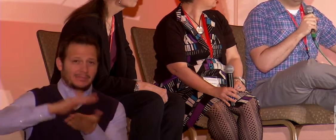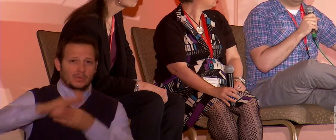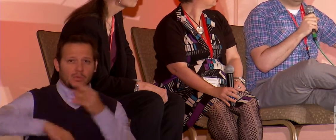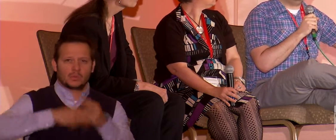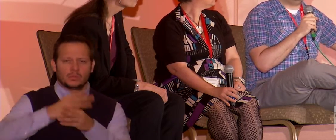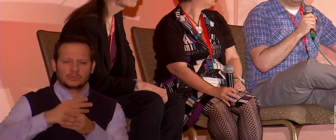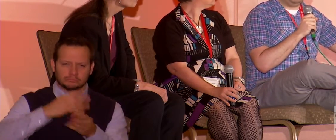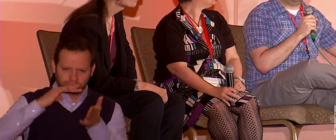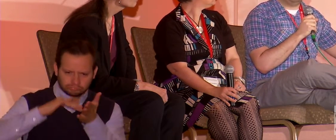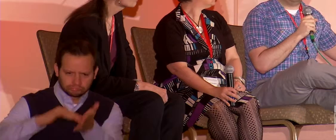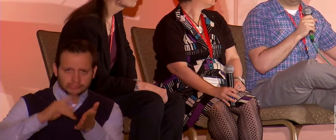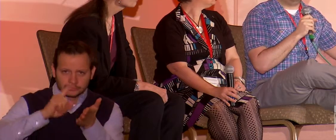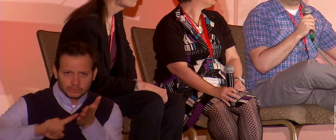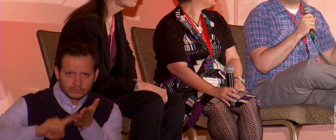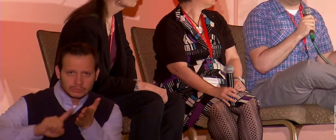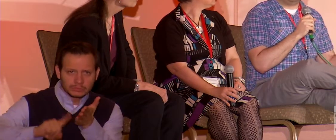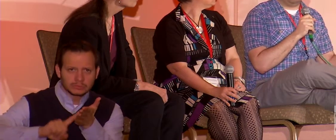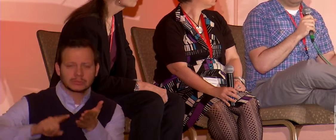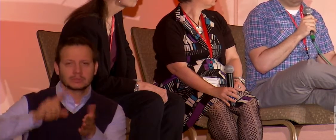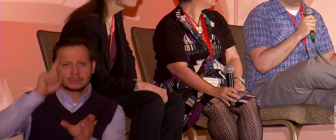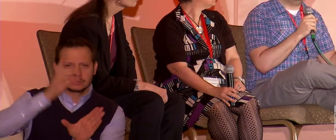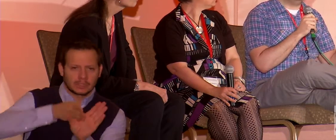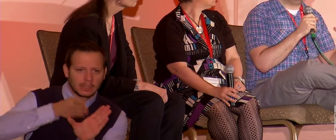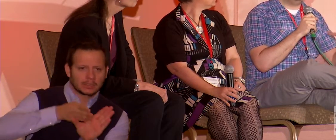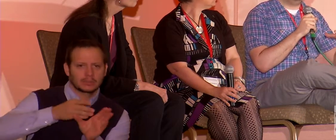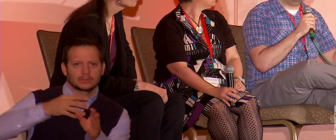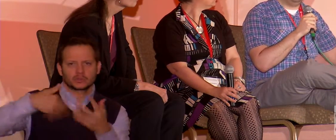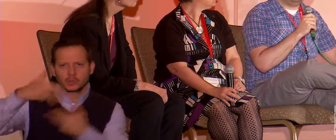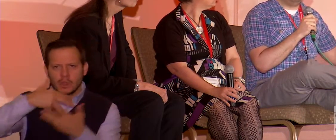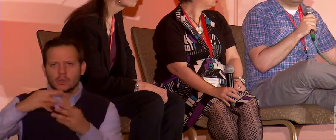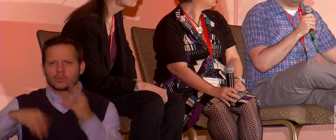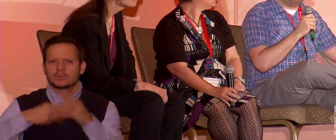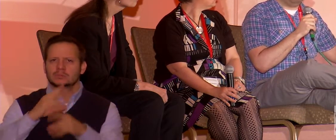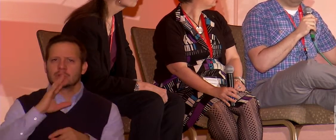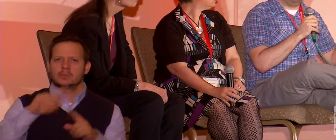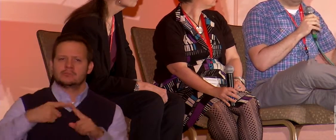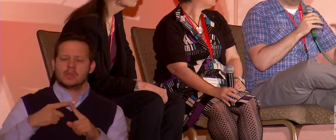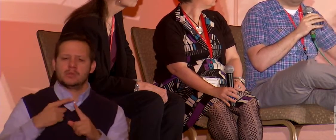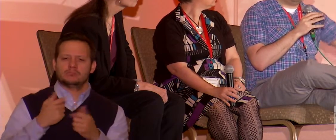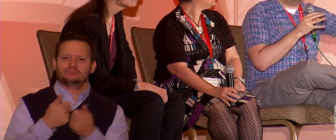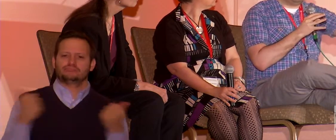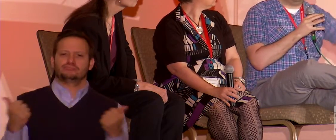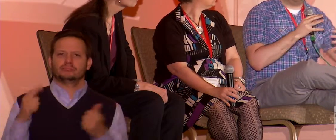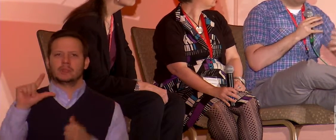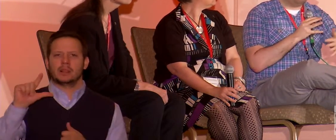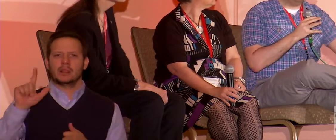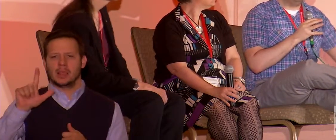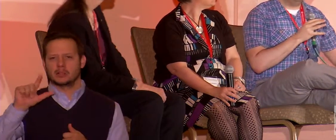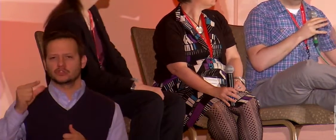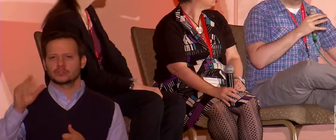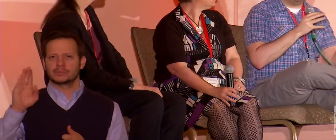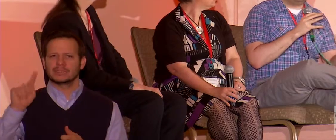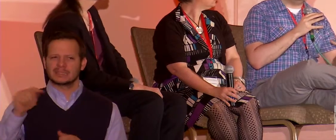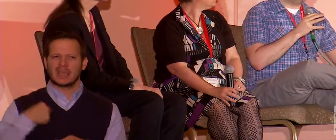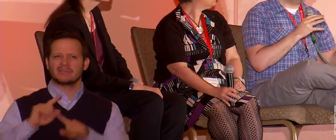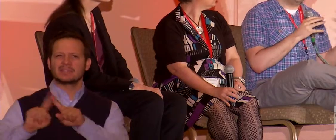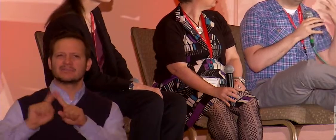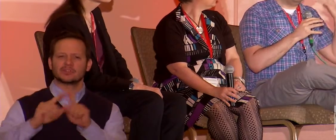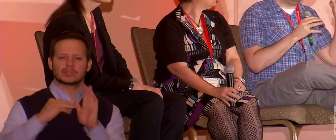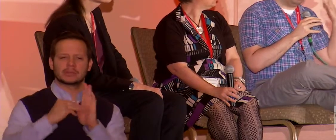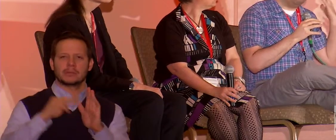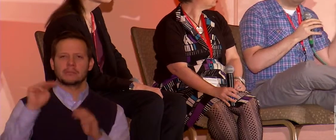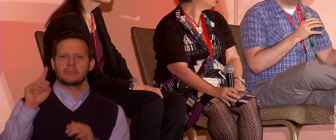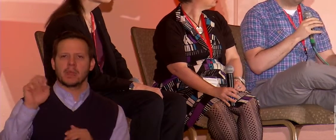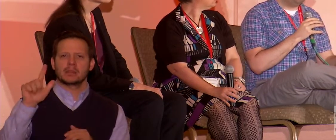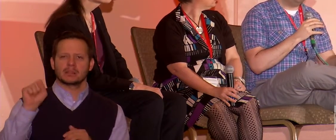psychological, sociological, academic world, about the coming out process in the LGBT model. And there's all these different models and understandings we have